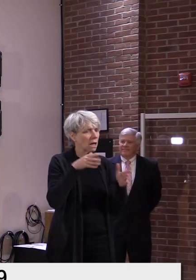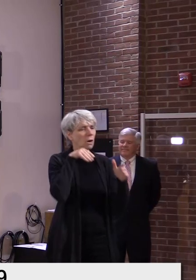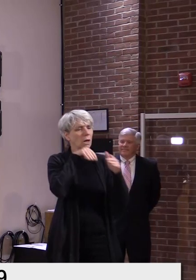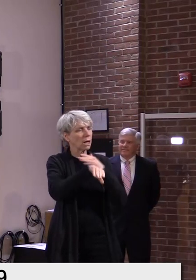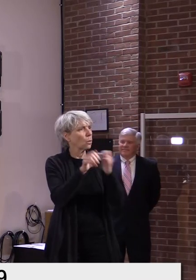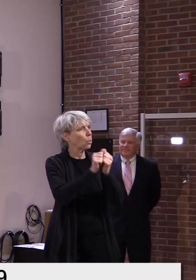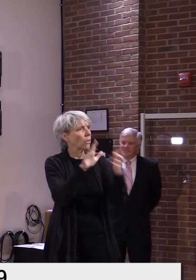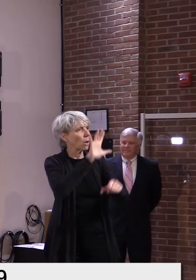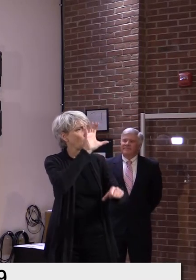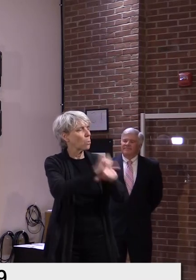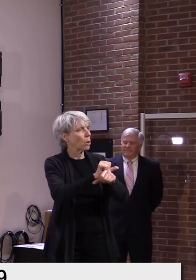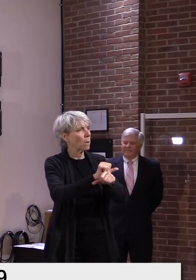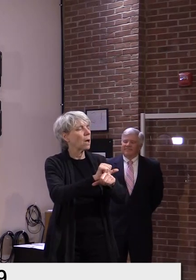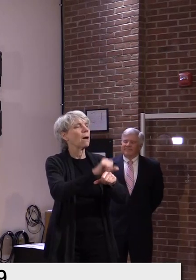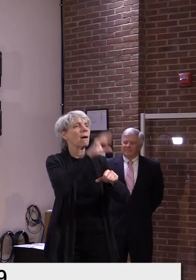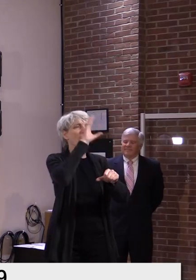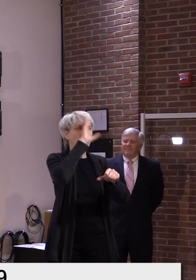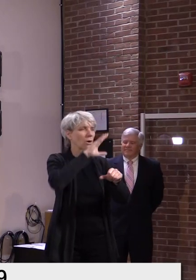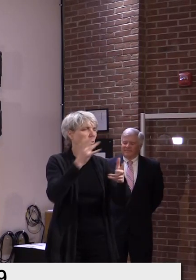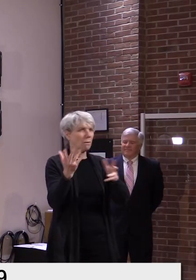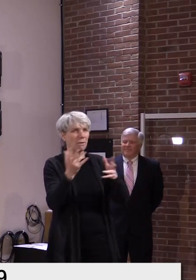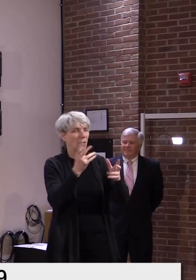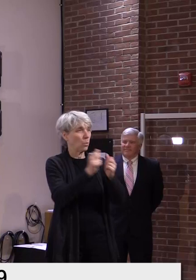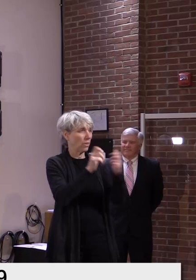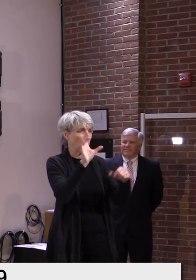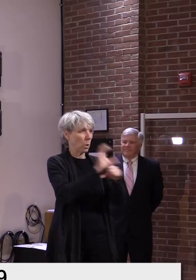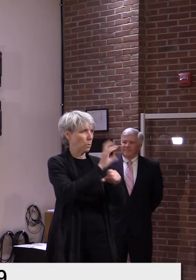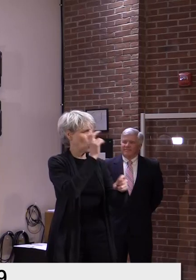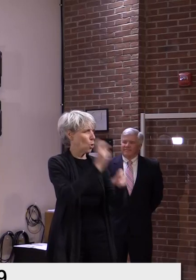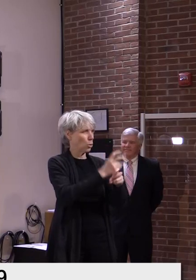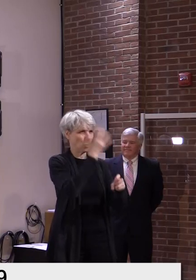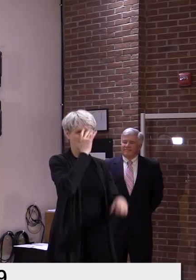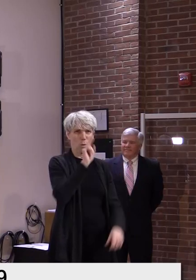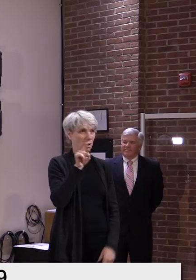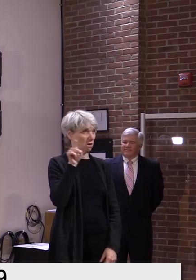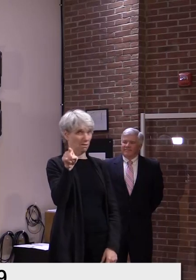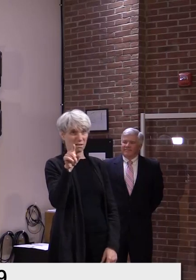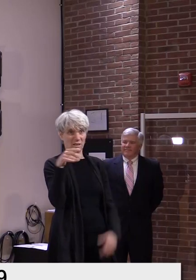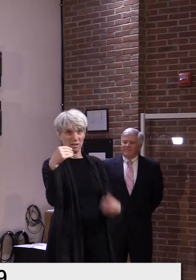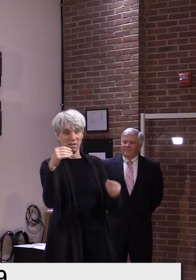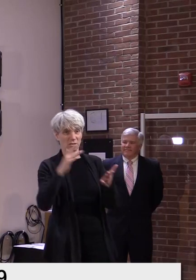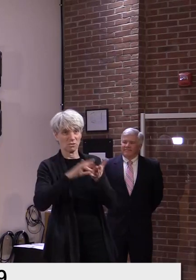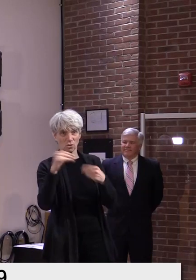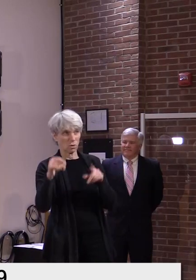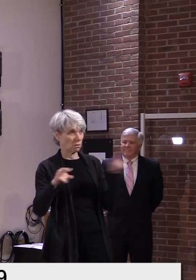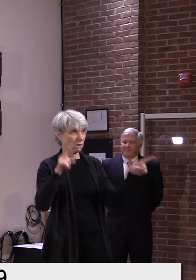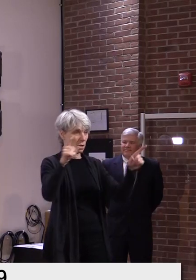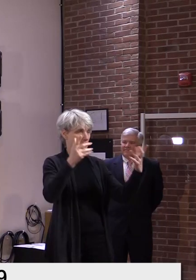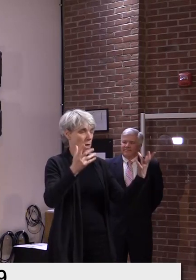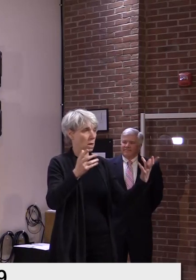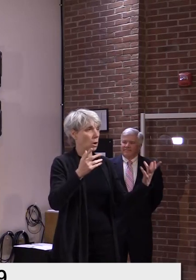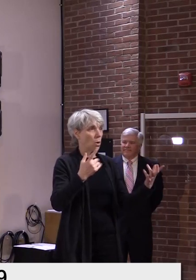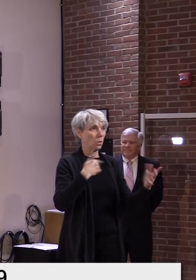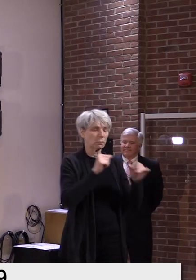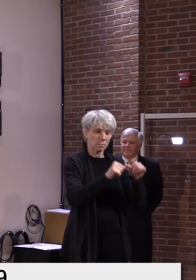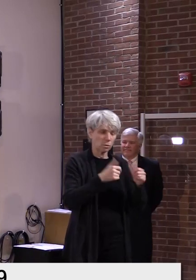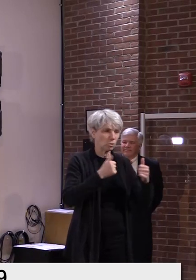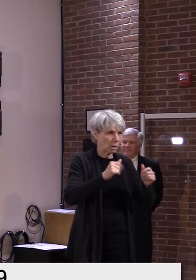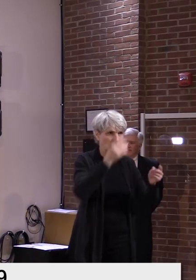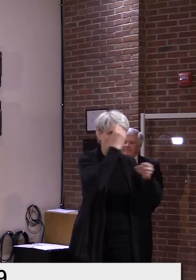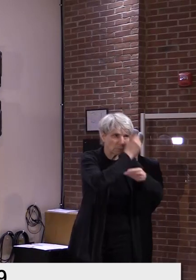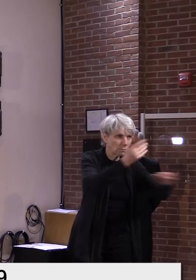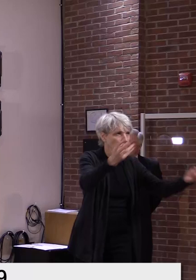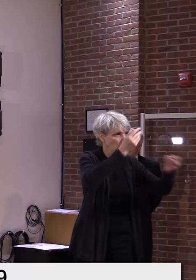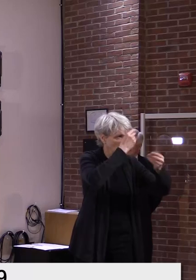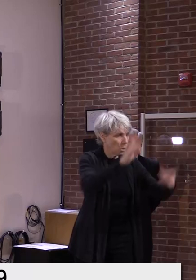it's difficult to figure out where they are, but if you, we'll do our best to continue to try and communicate